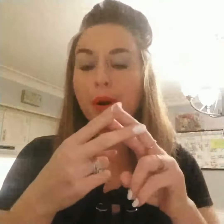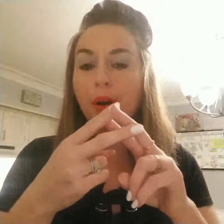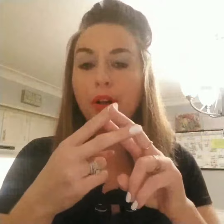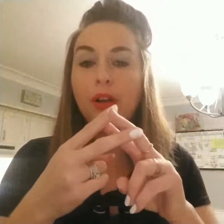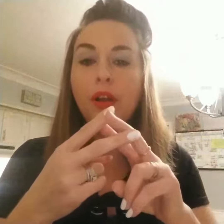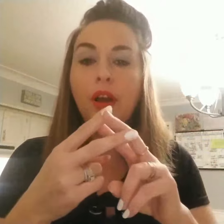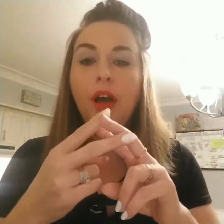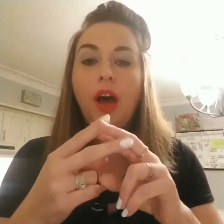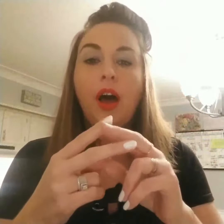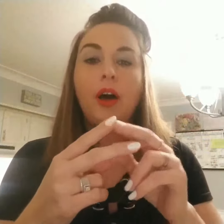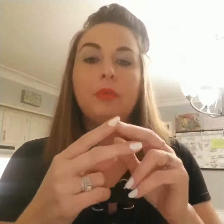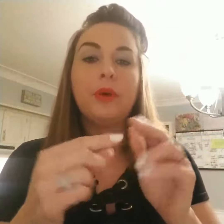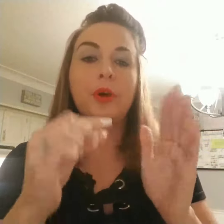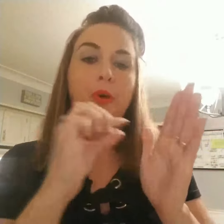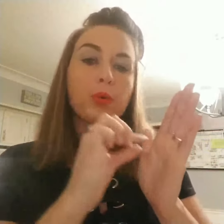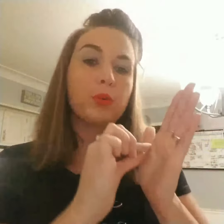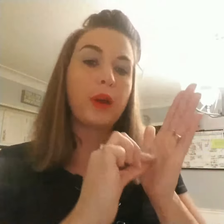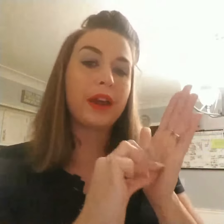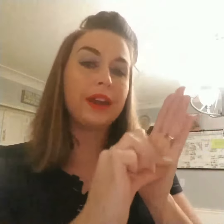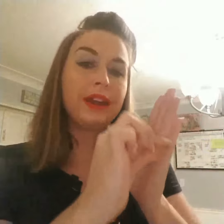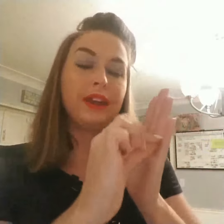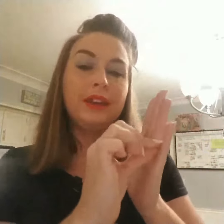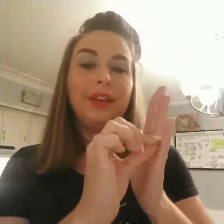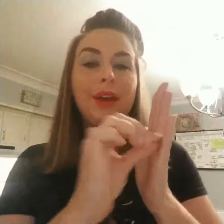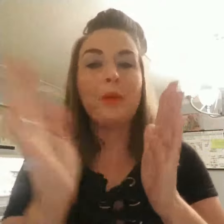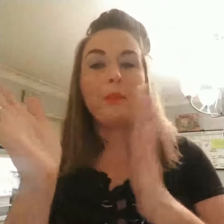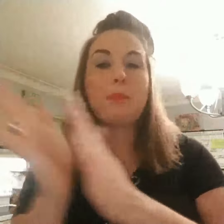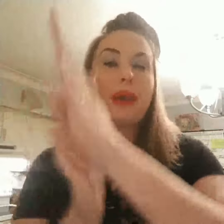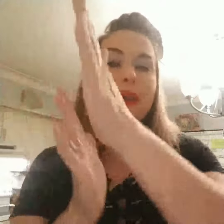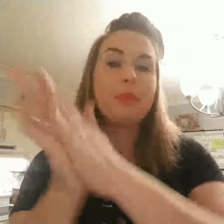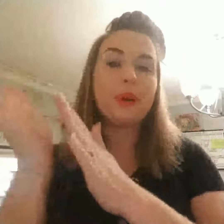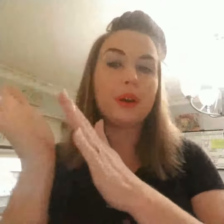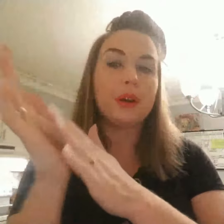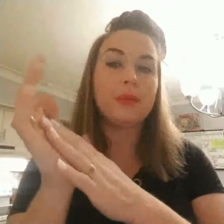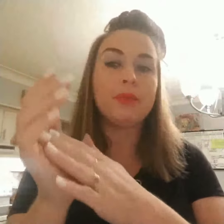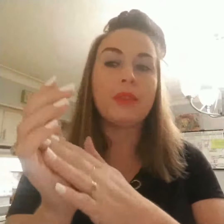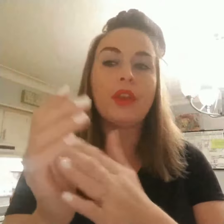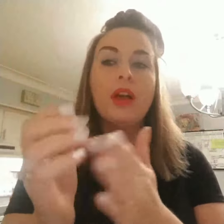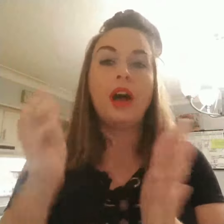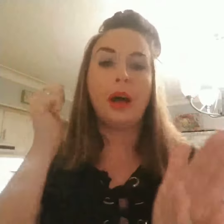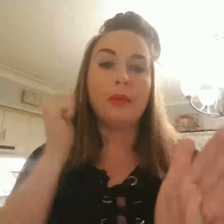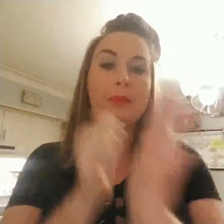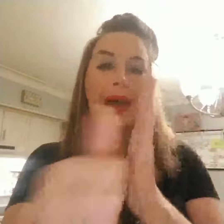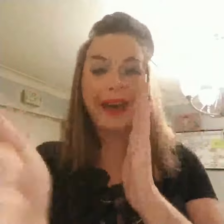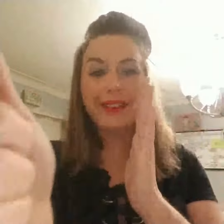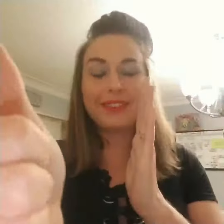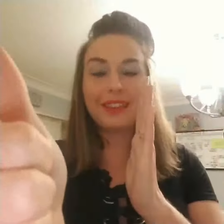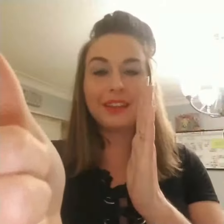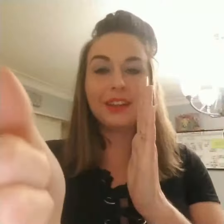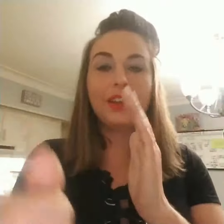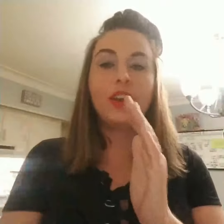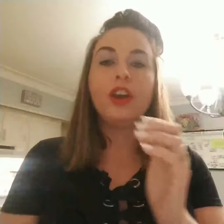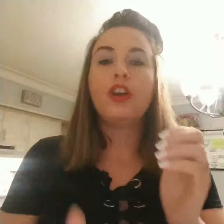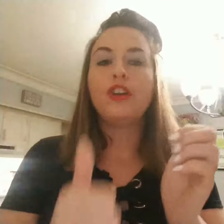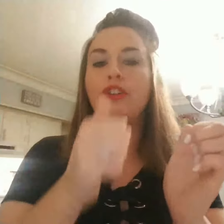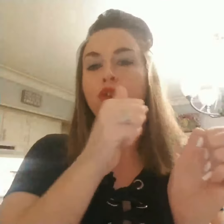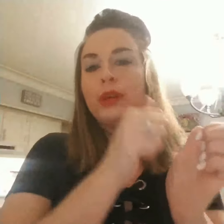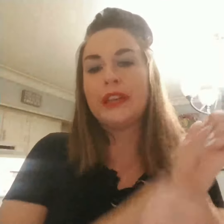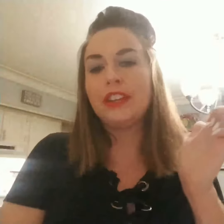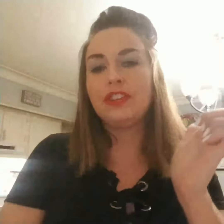writing paper passing to each